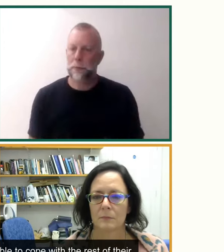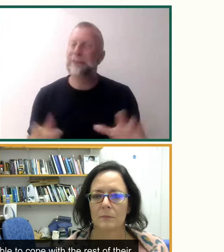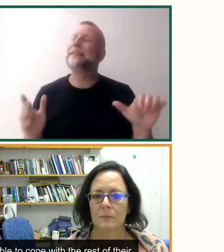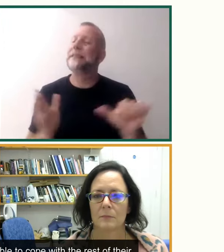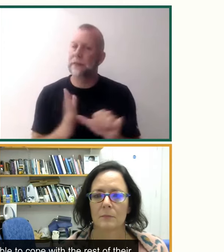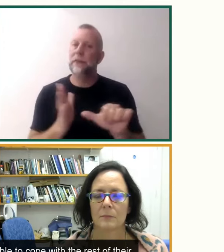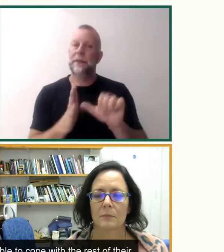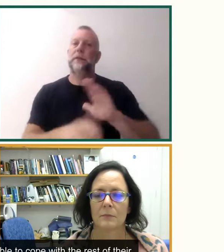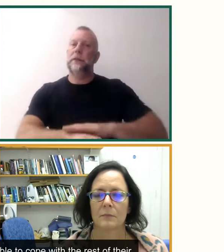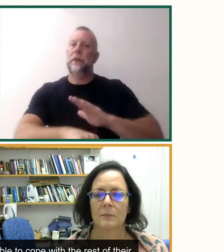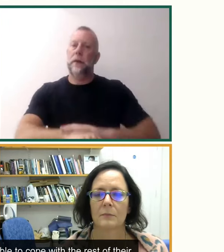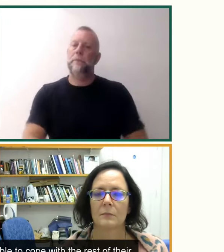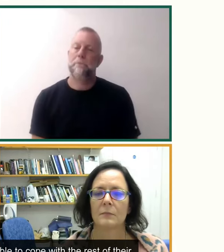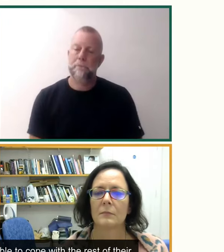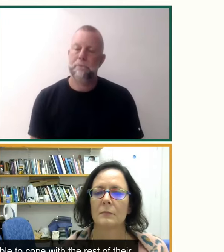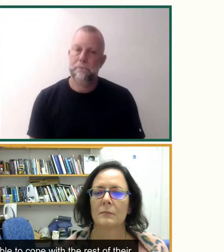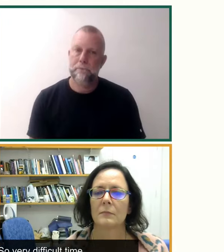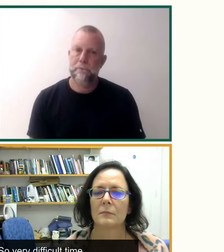time.